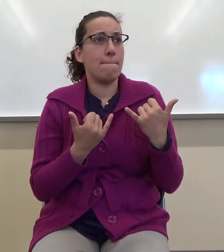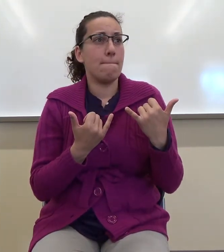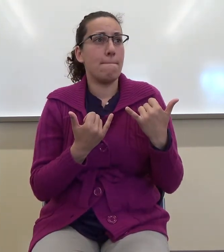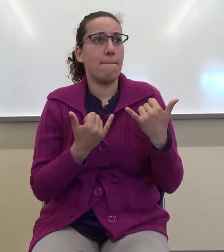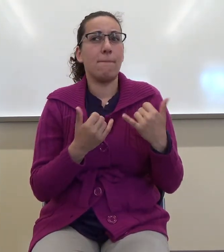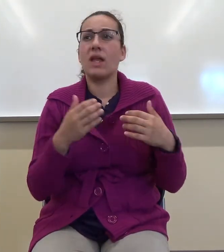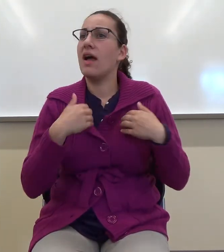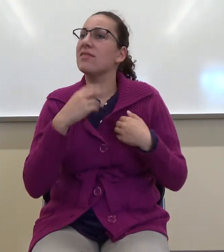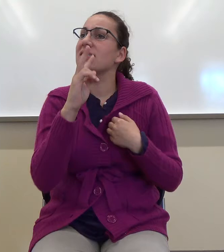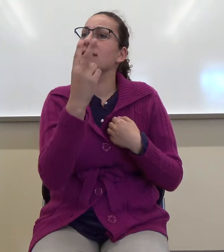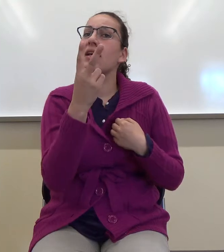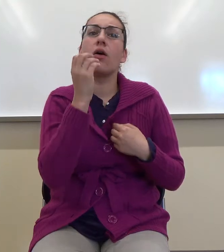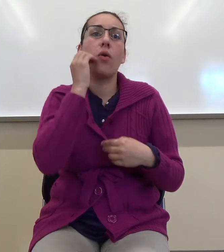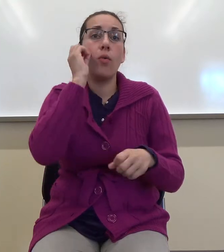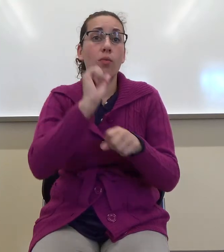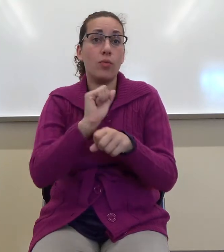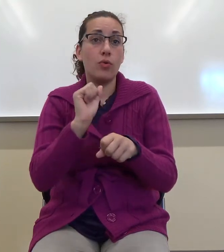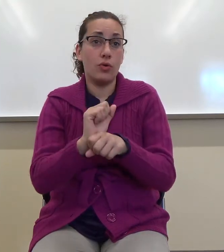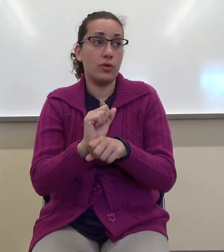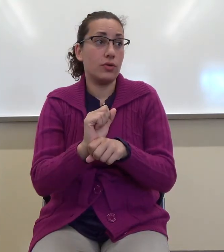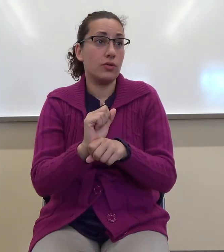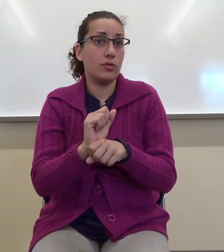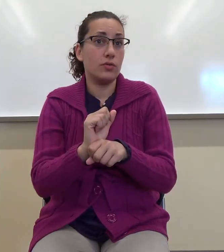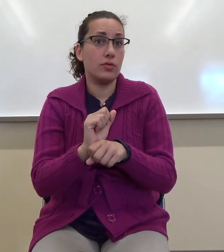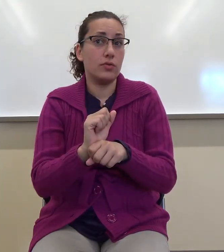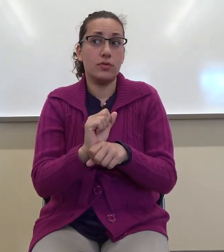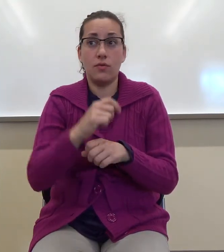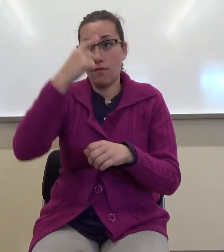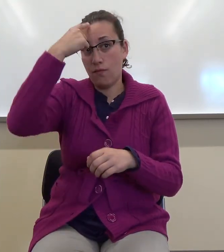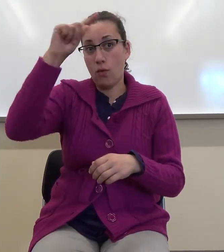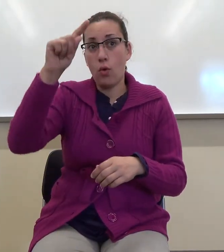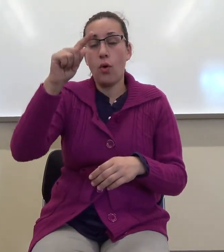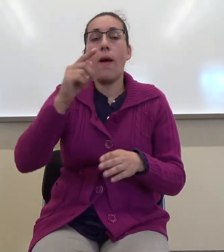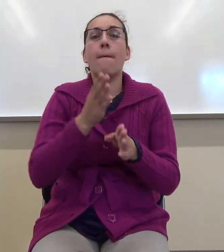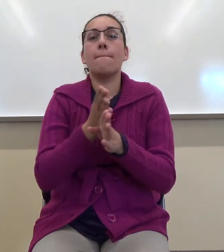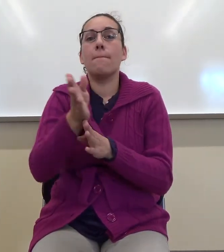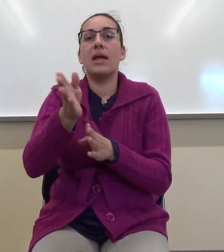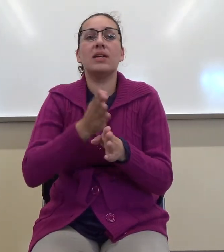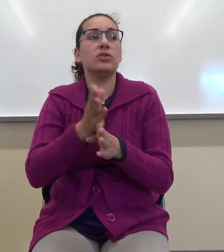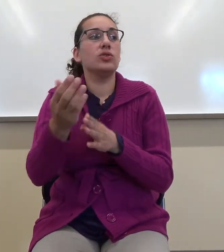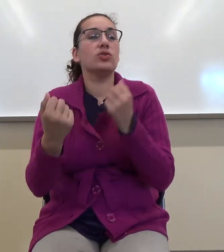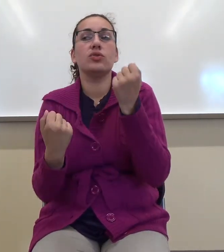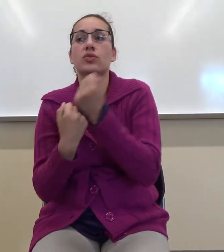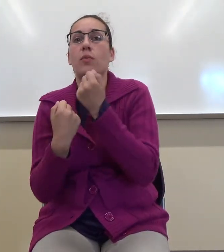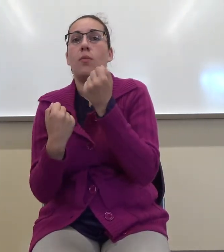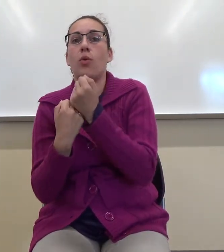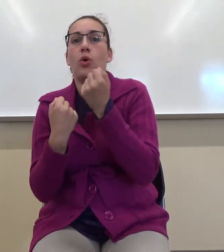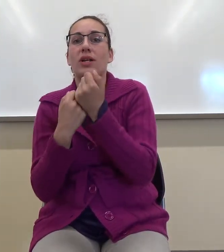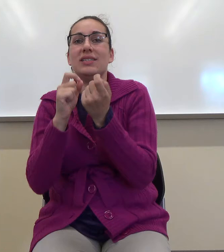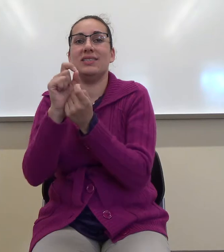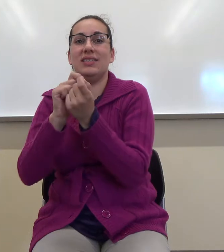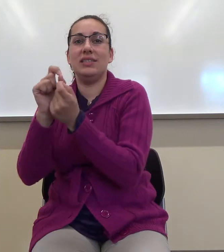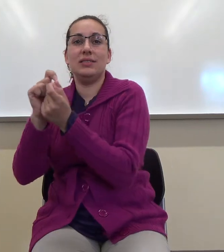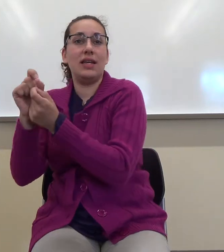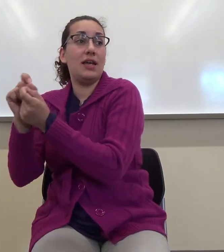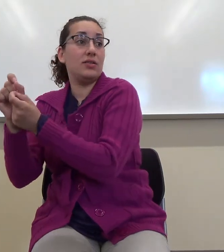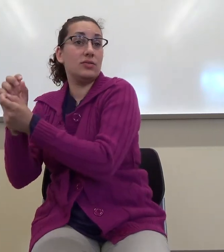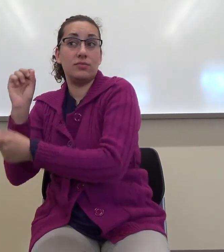homework of the major supporting details. So just to kind of, I always like to see where